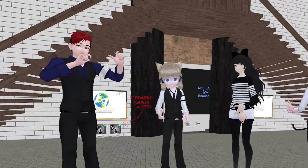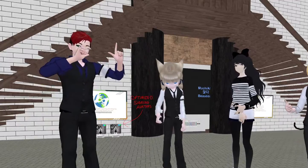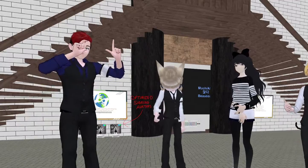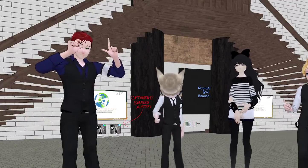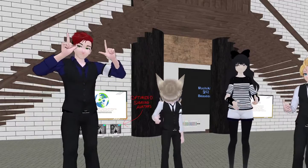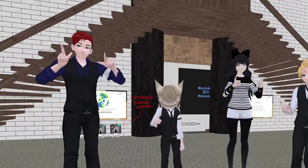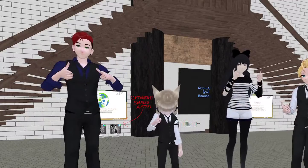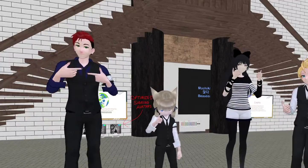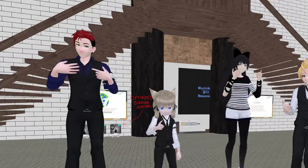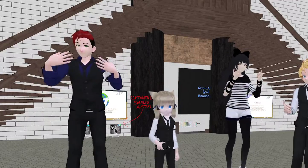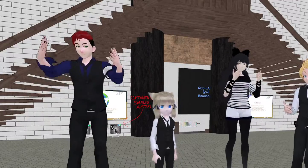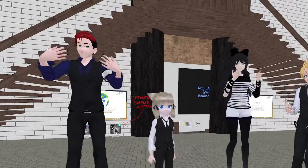go at it.